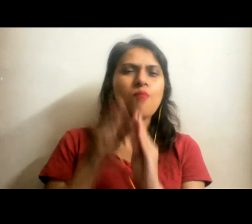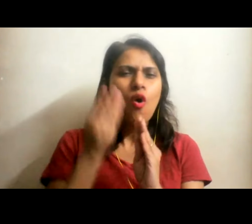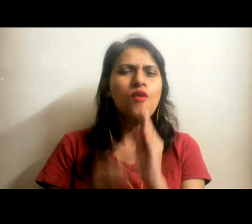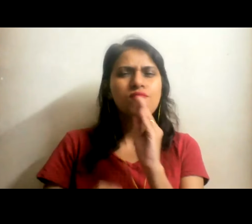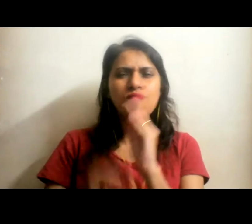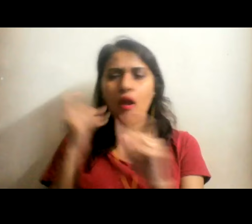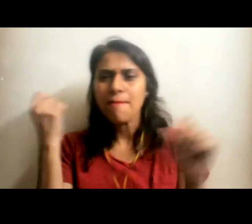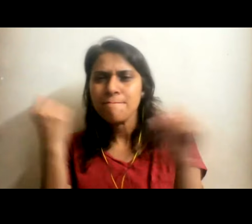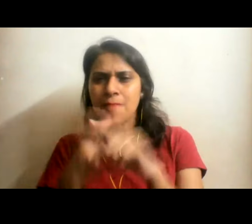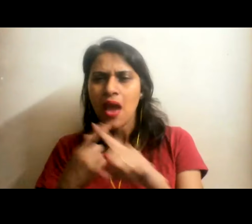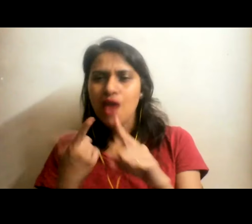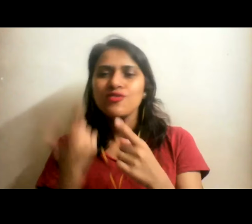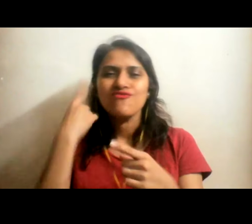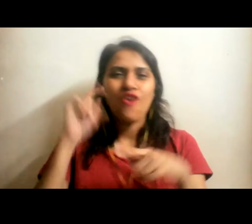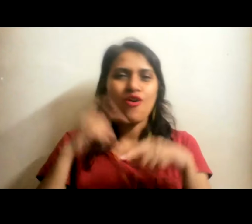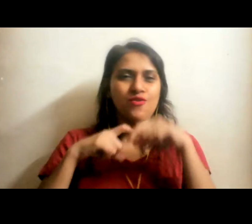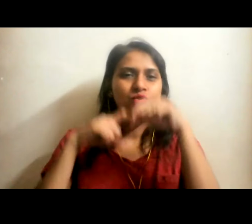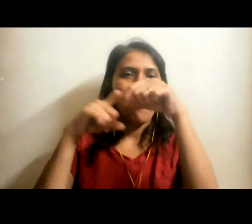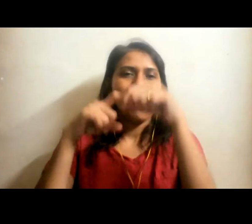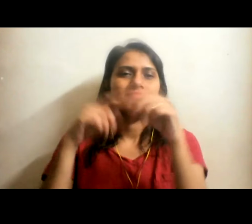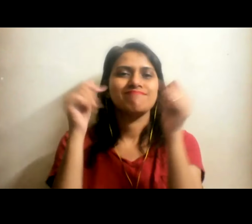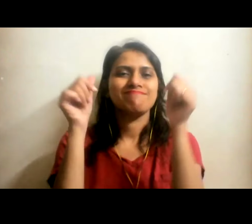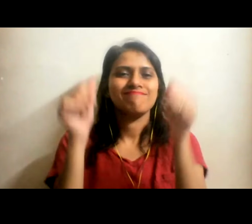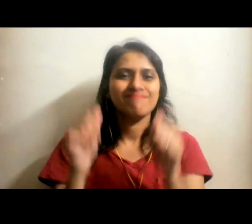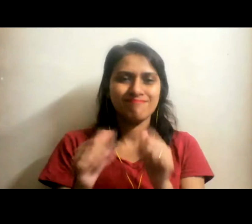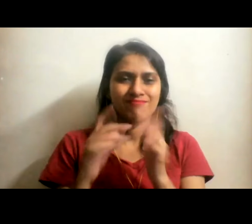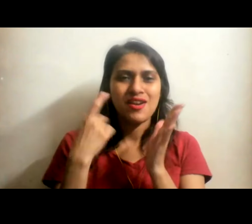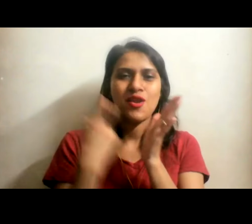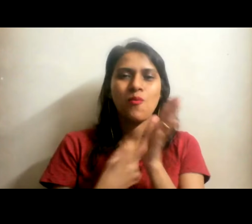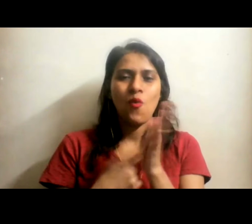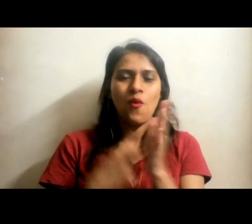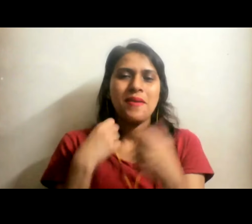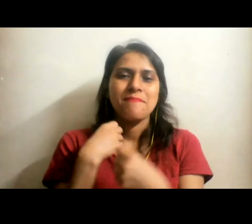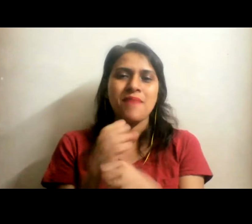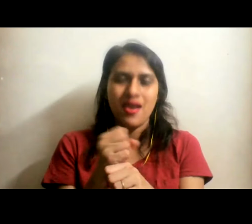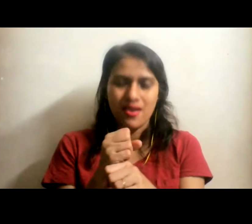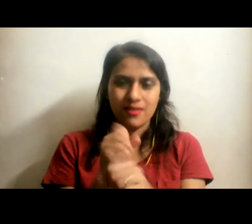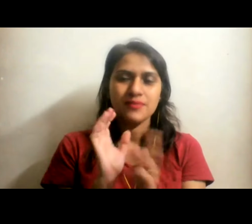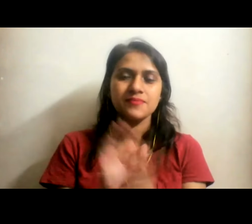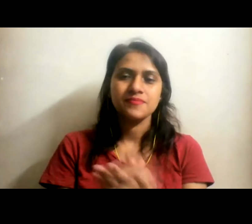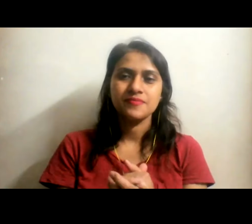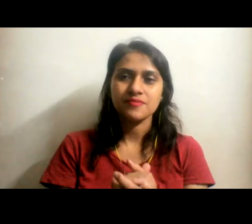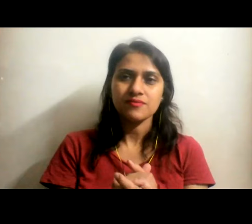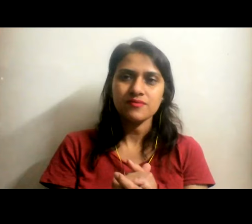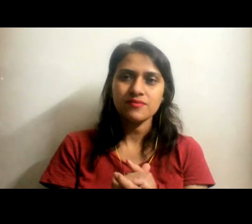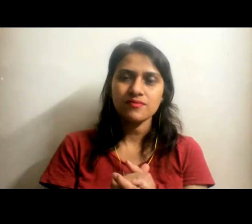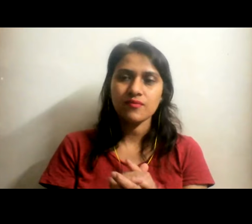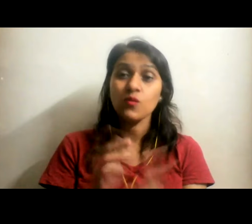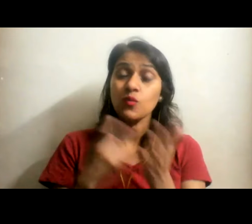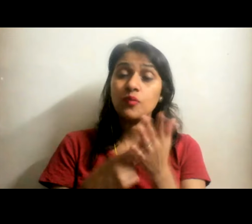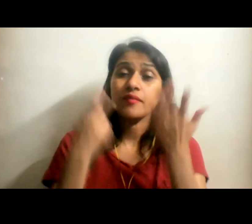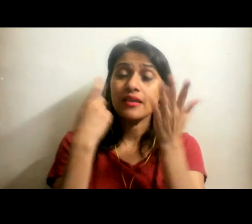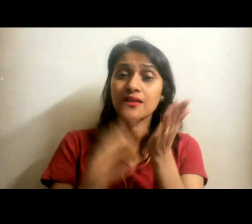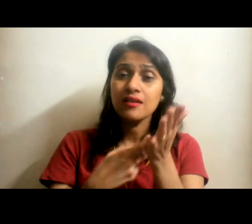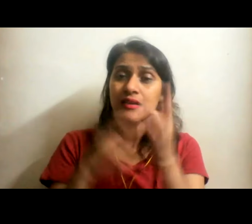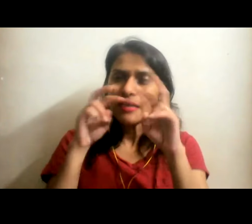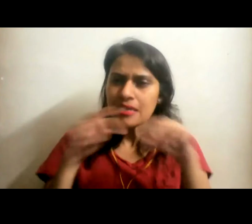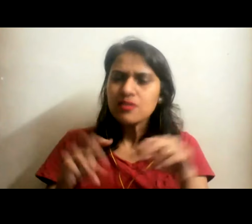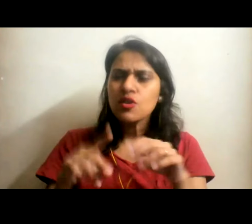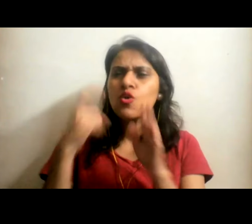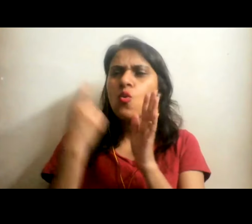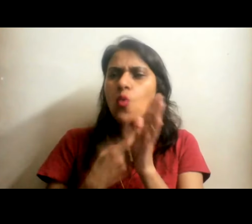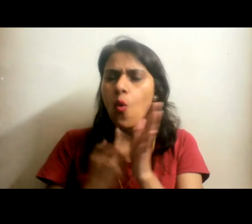in qualitative approach. However, they're equally considerable in quantitative approach. And we'll touch upon research ethics in the next session,